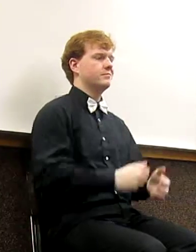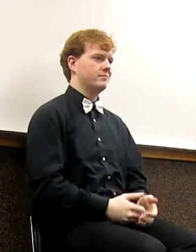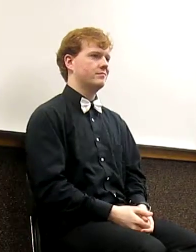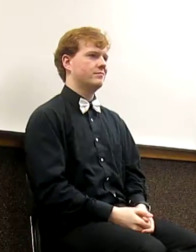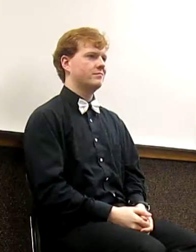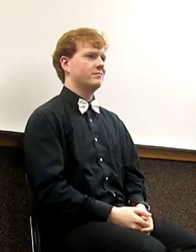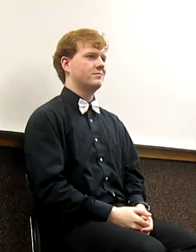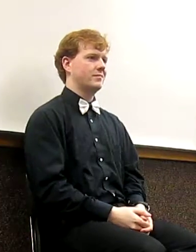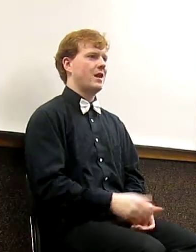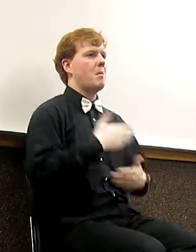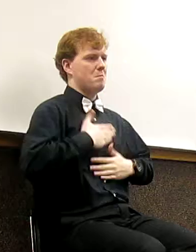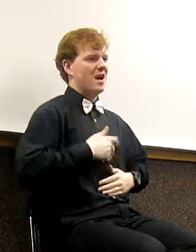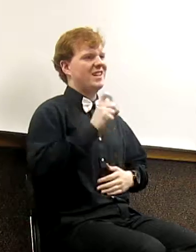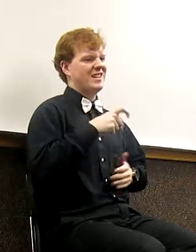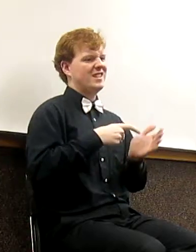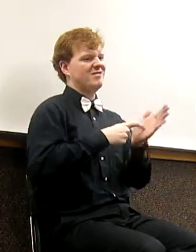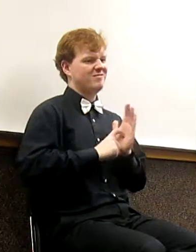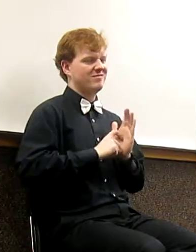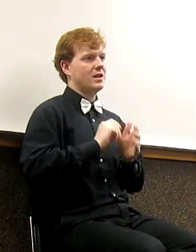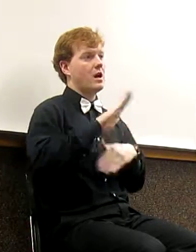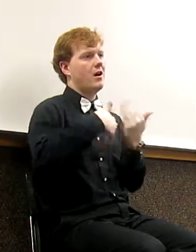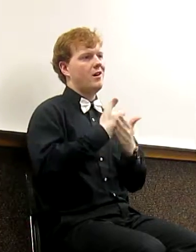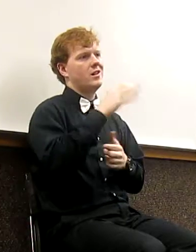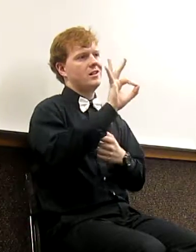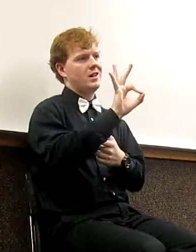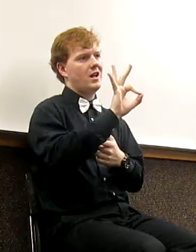So let's keep going. Fats.